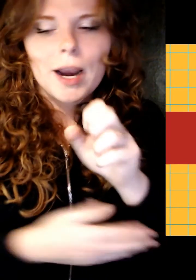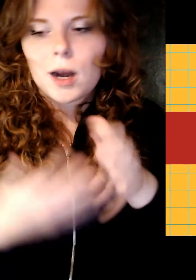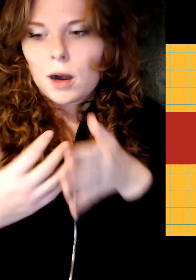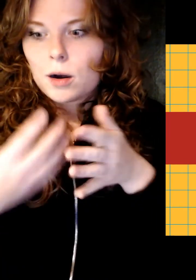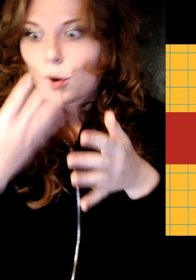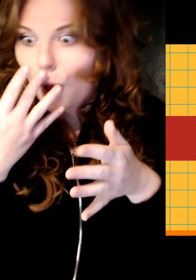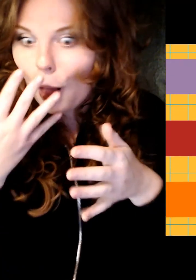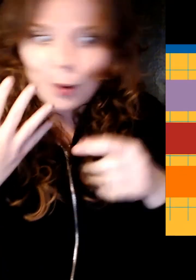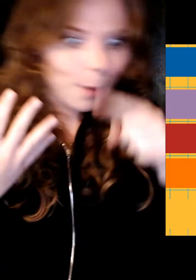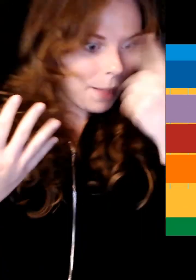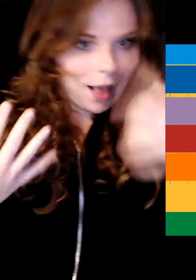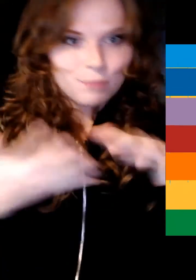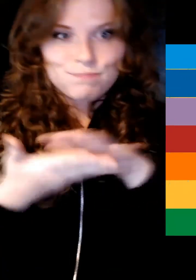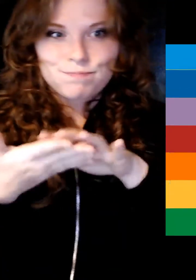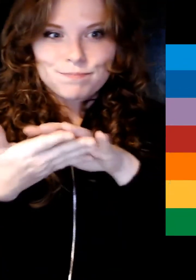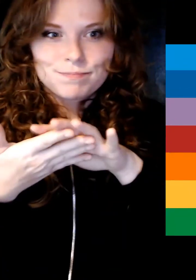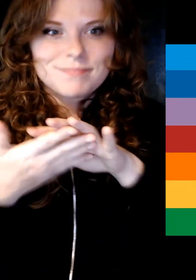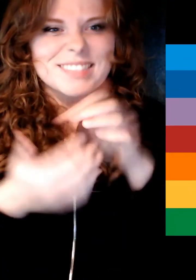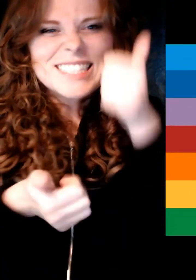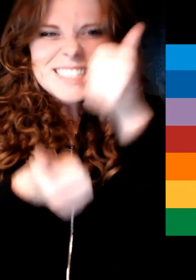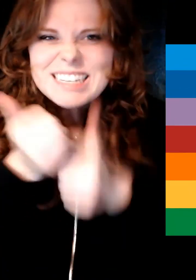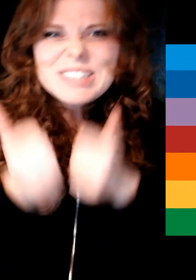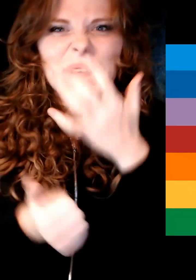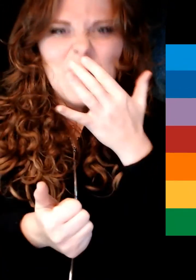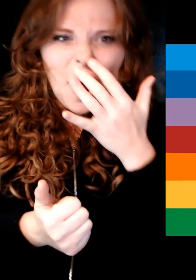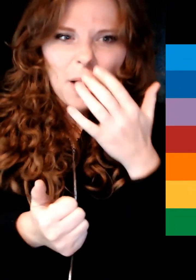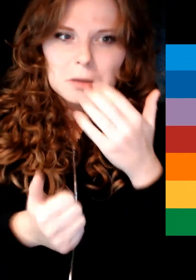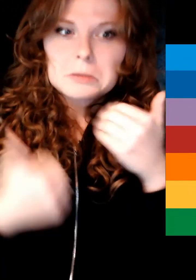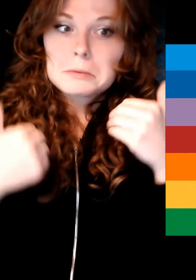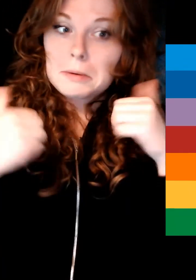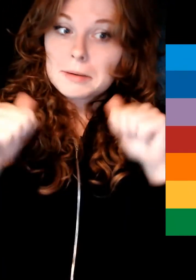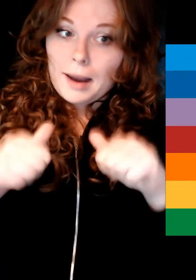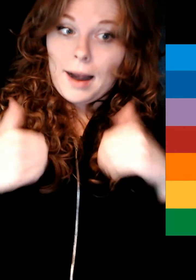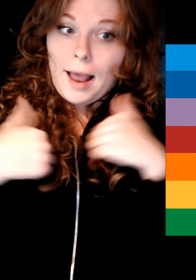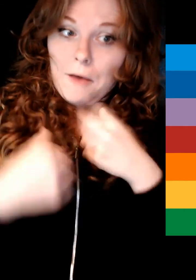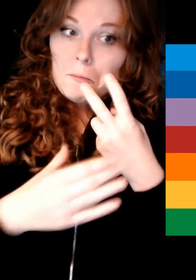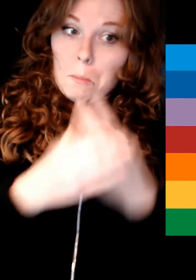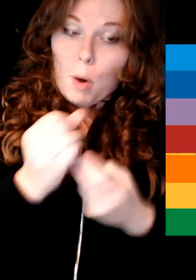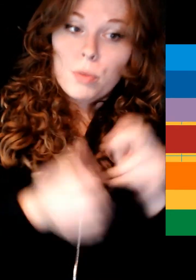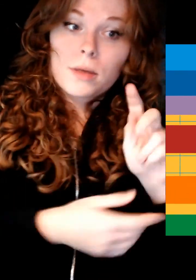black. Every single color can have tints and shades.